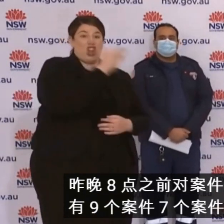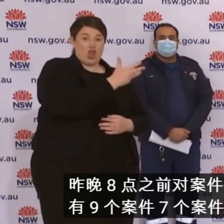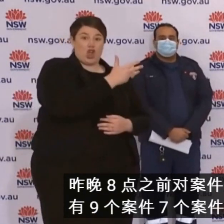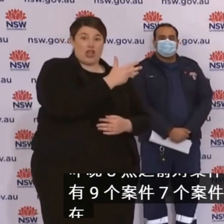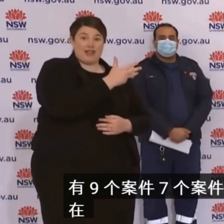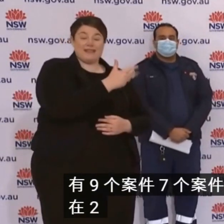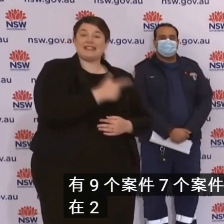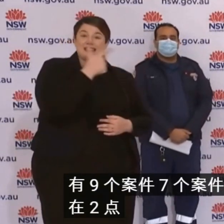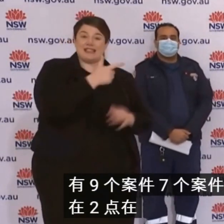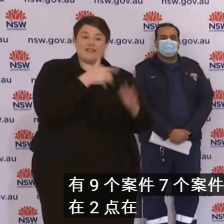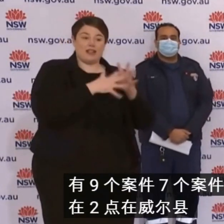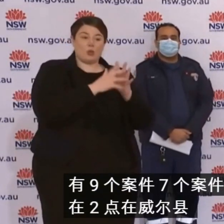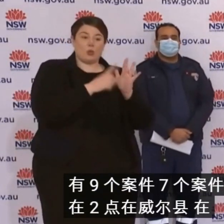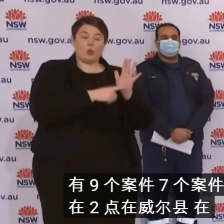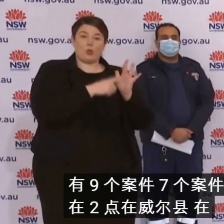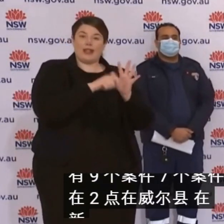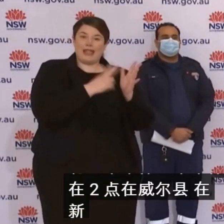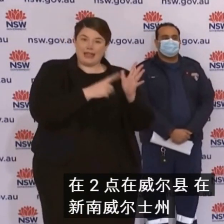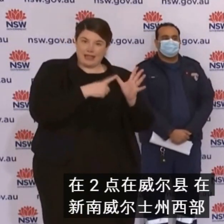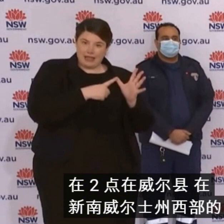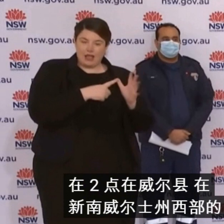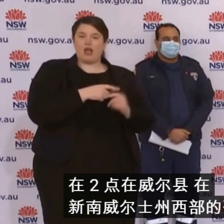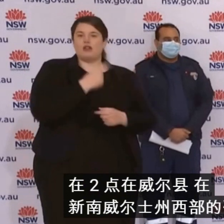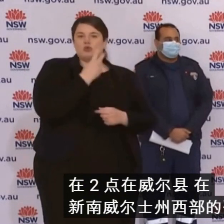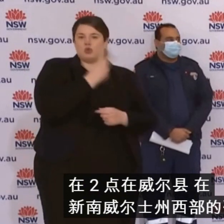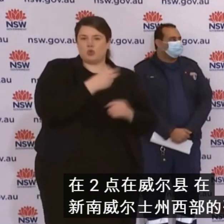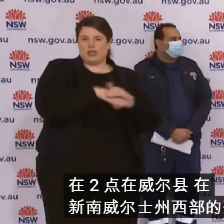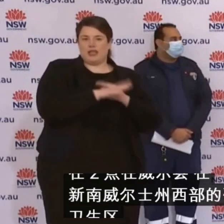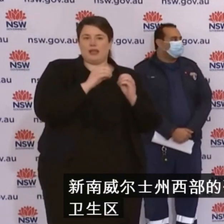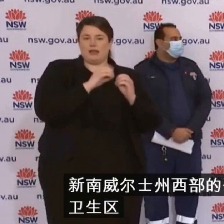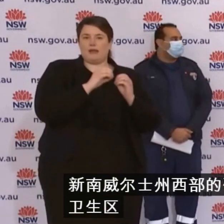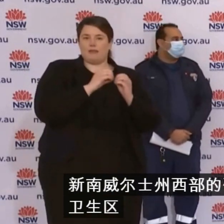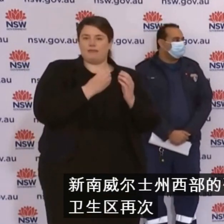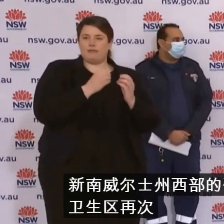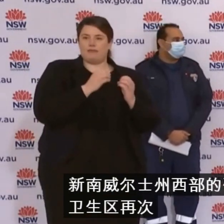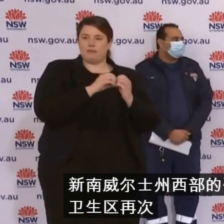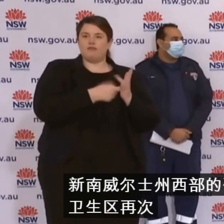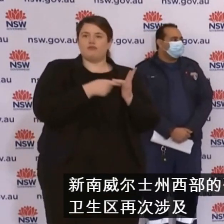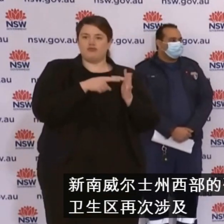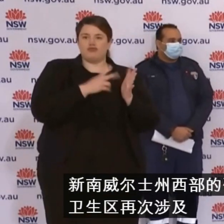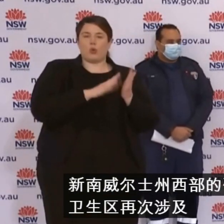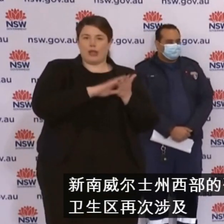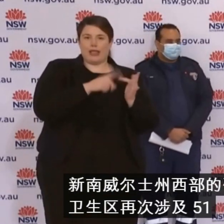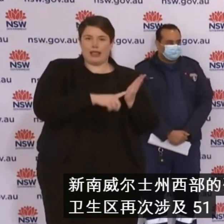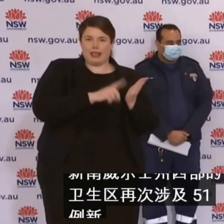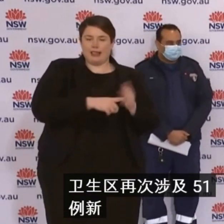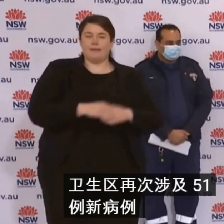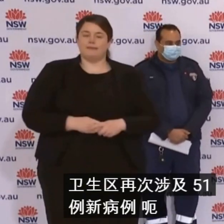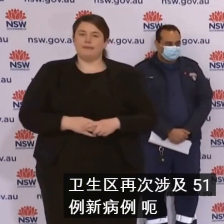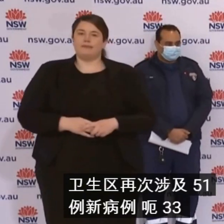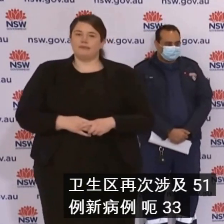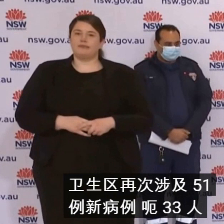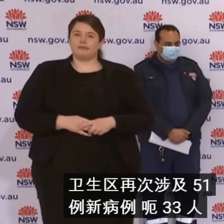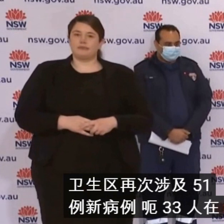7 were in Wilcannia, 2 in Broken Hill. Western New South Wales Local Health District, again concerning 51 new